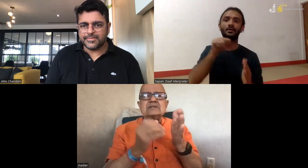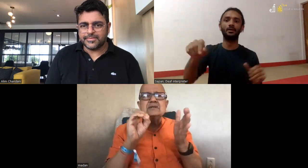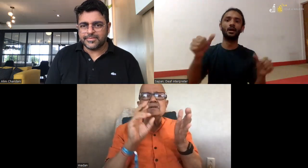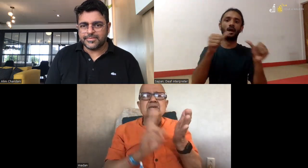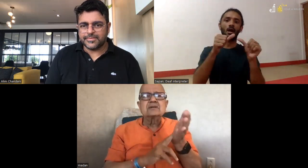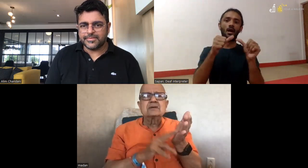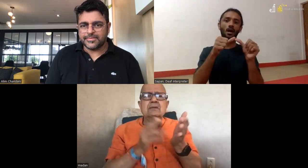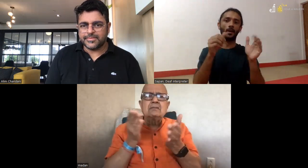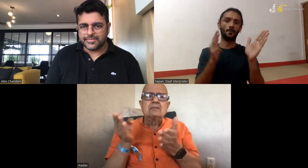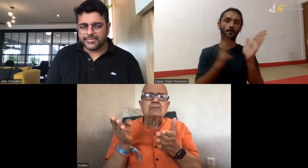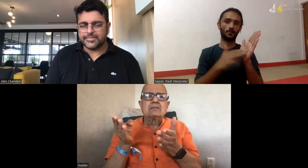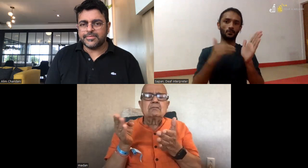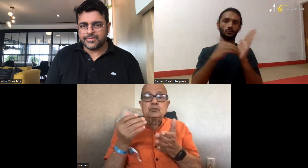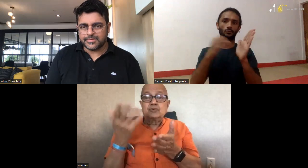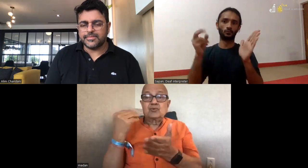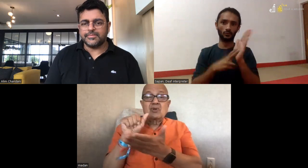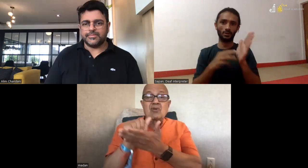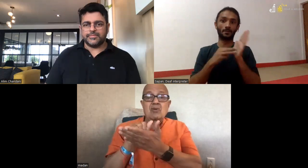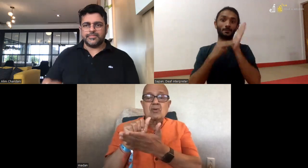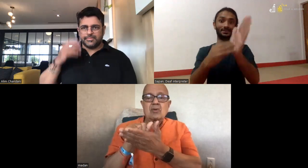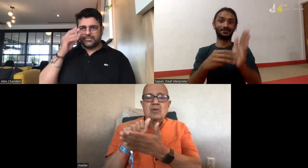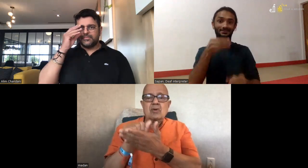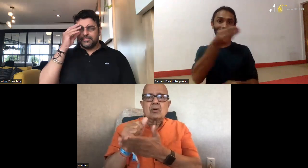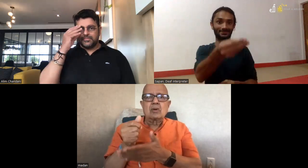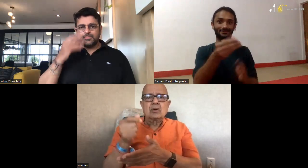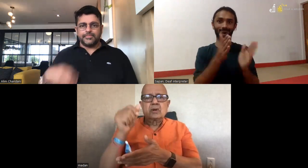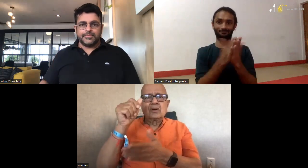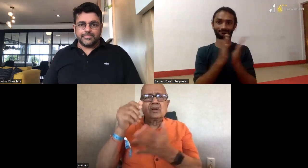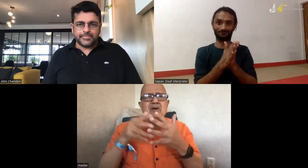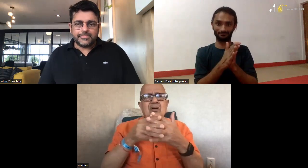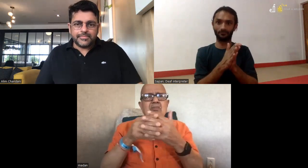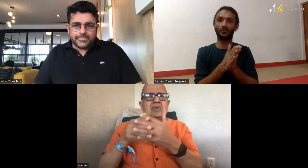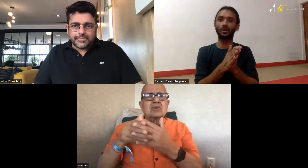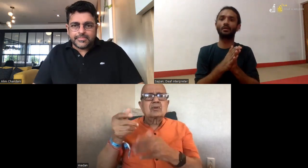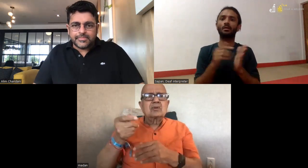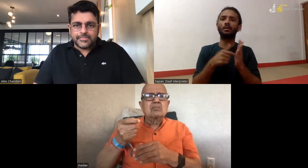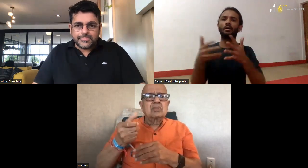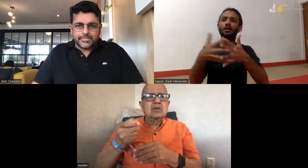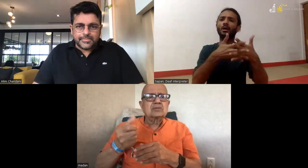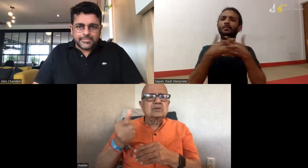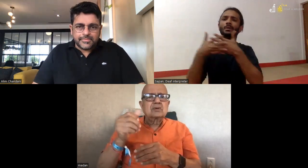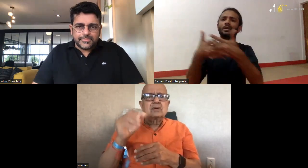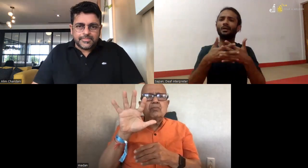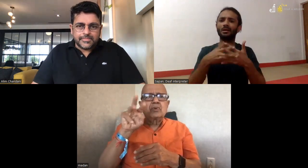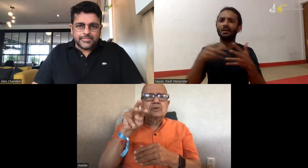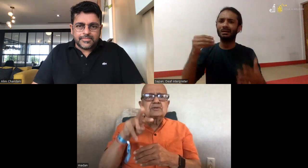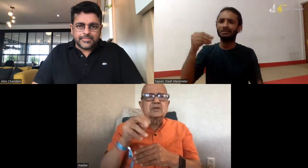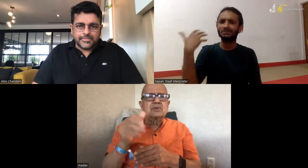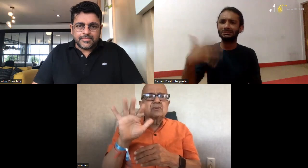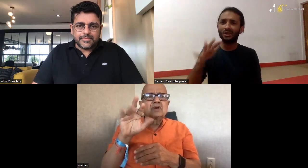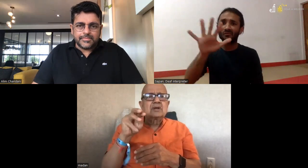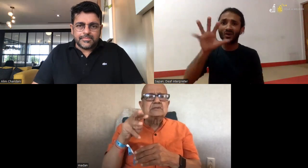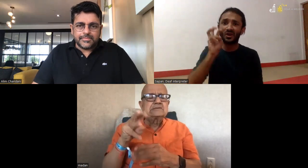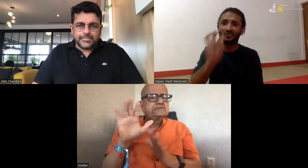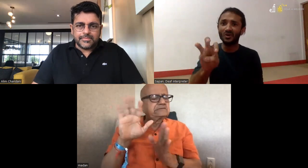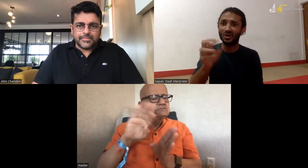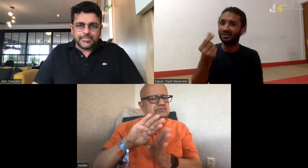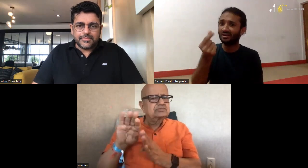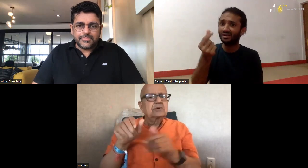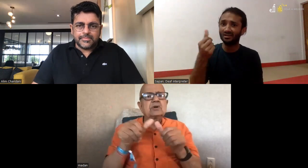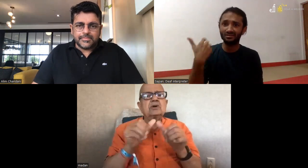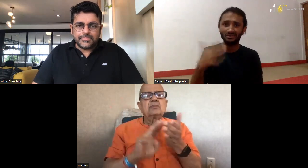And reading this, it is available on Amazon as well in the US. In